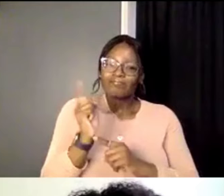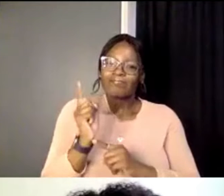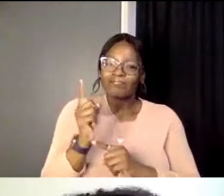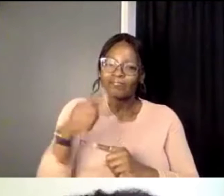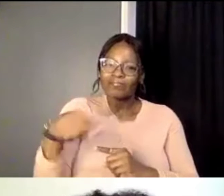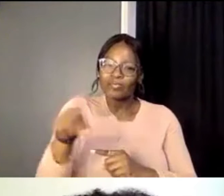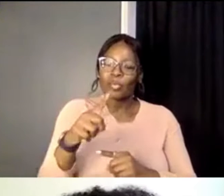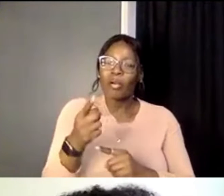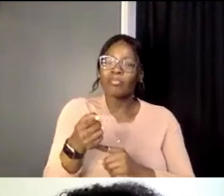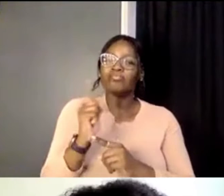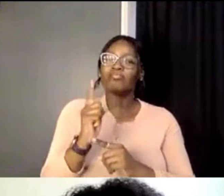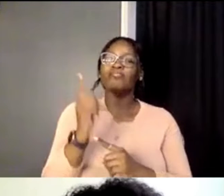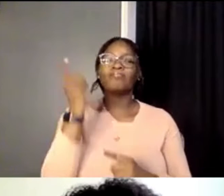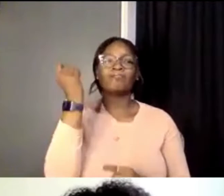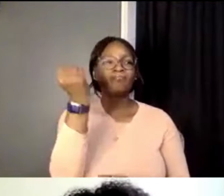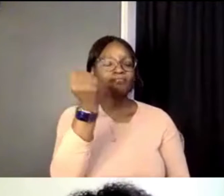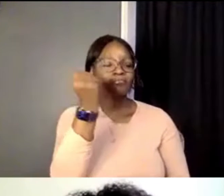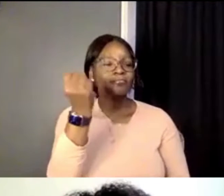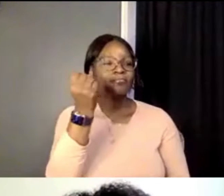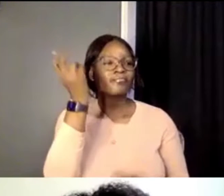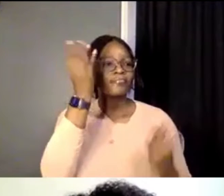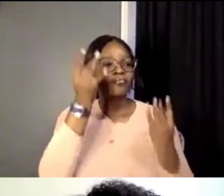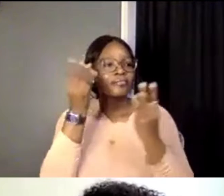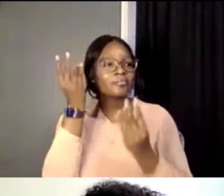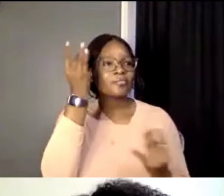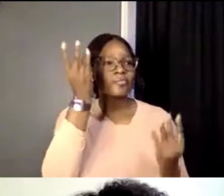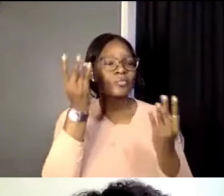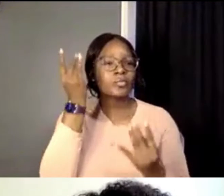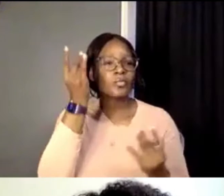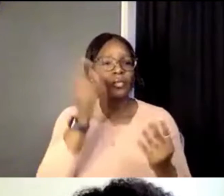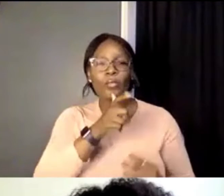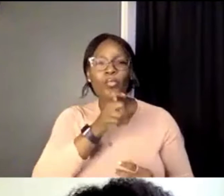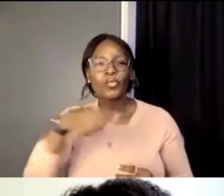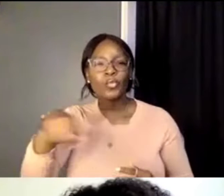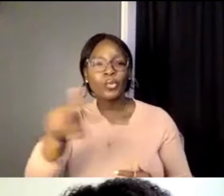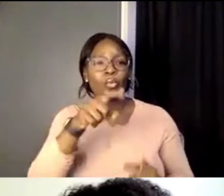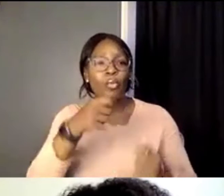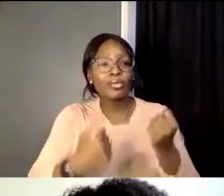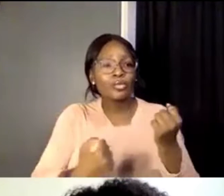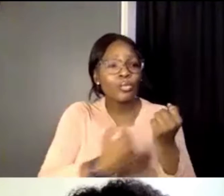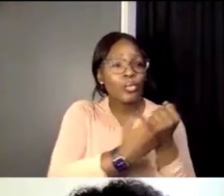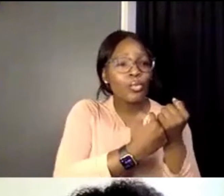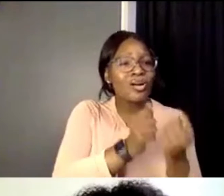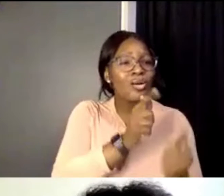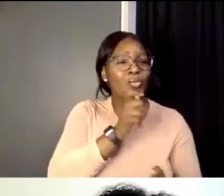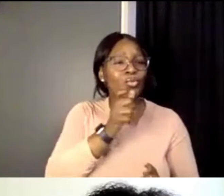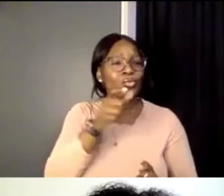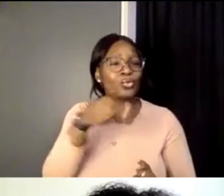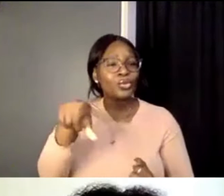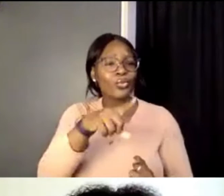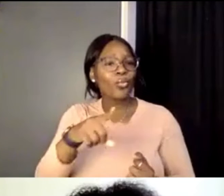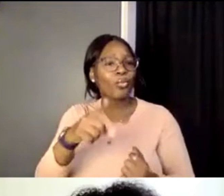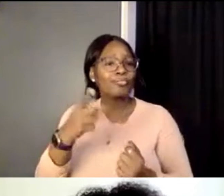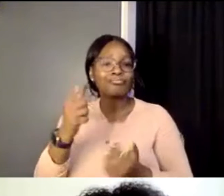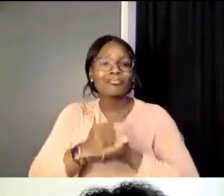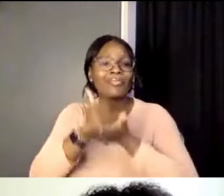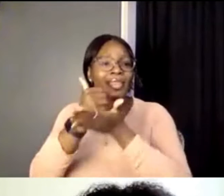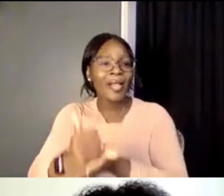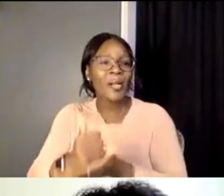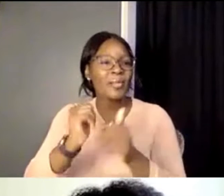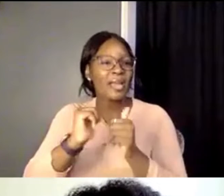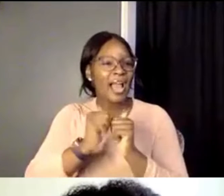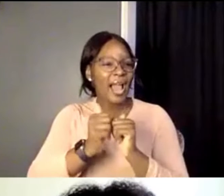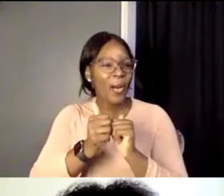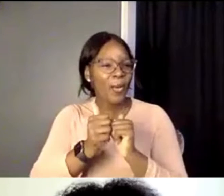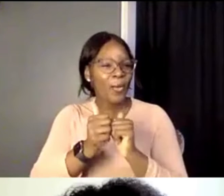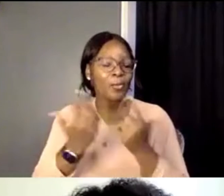second to think about who you help, who you support, and how you do that. So like, who do you help in your life? Could be